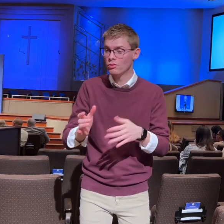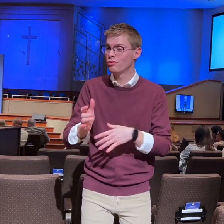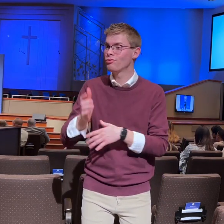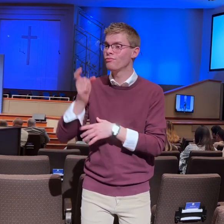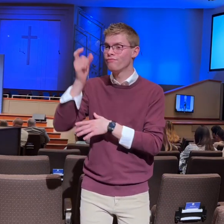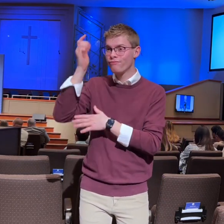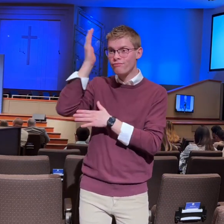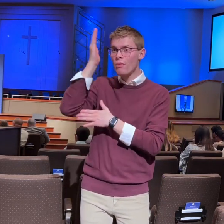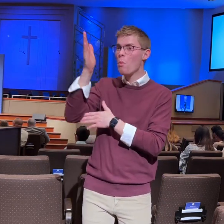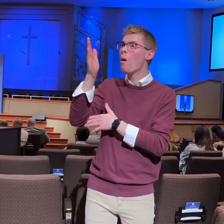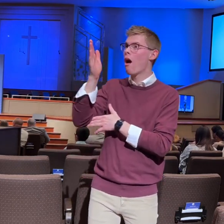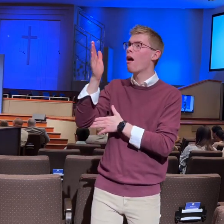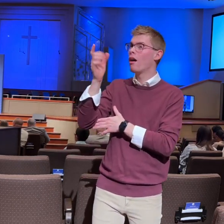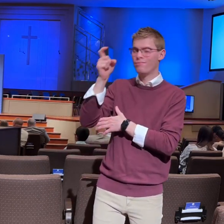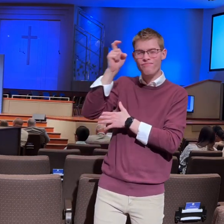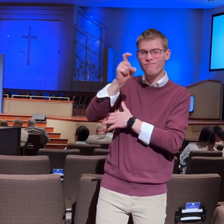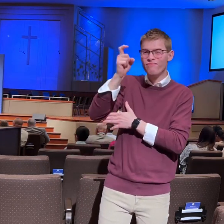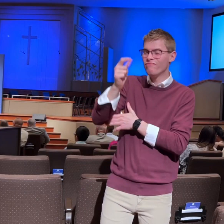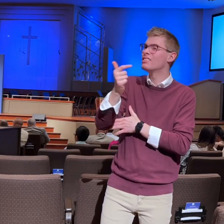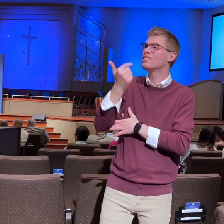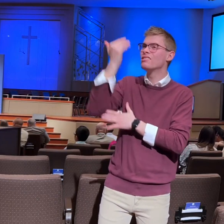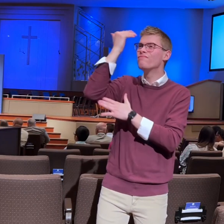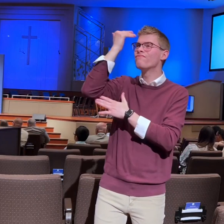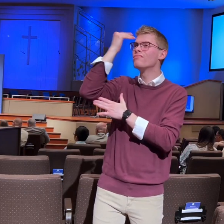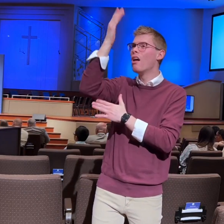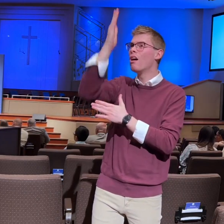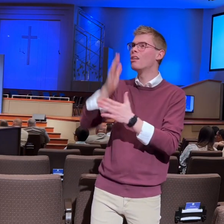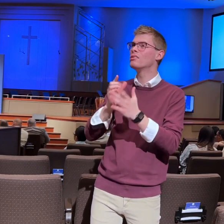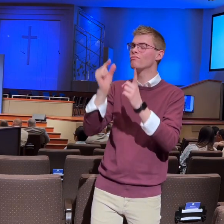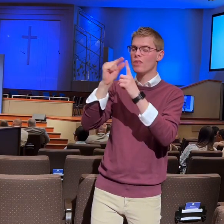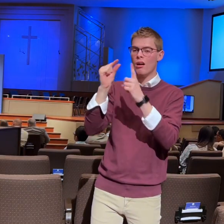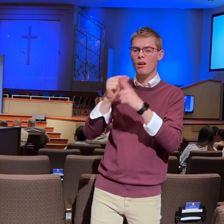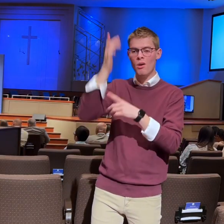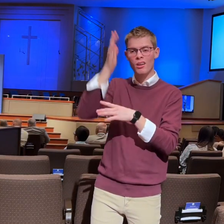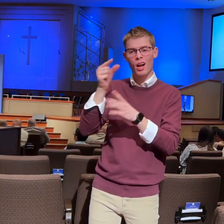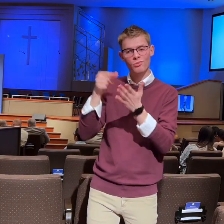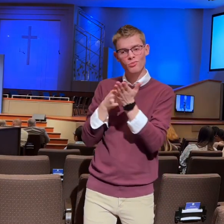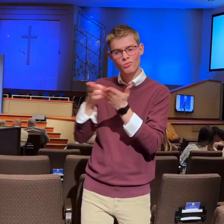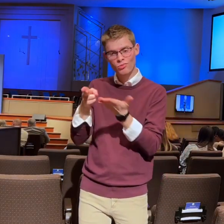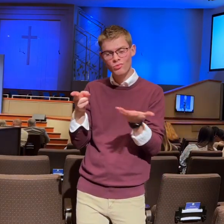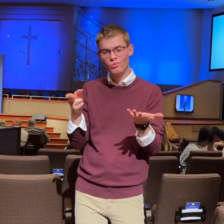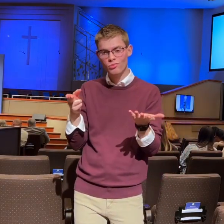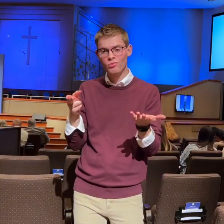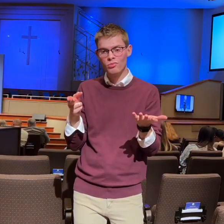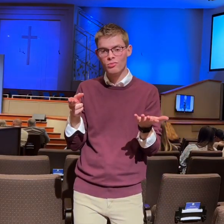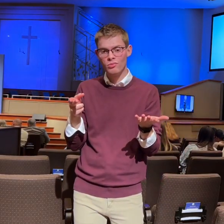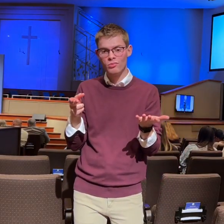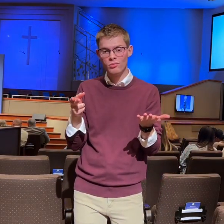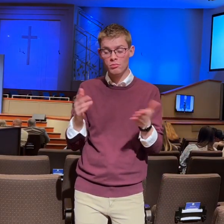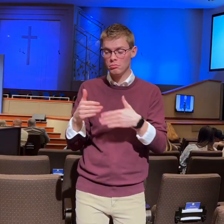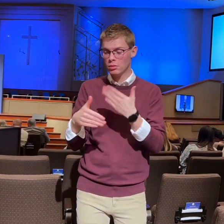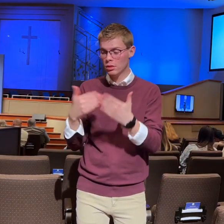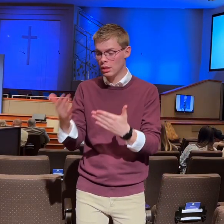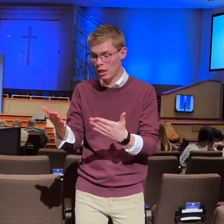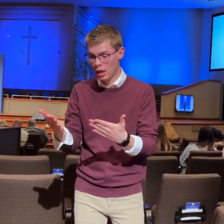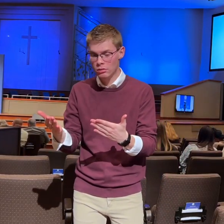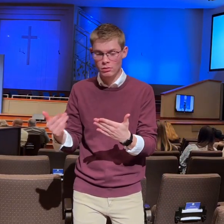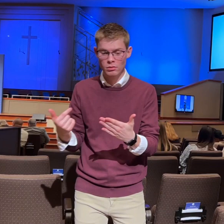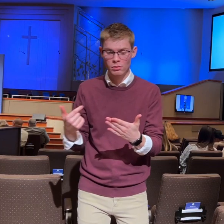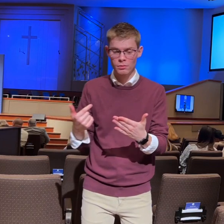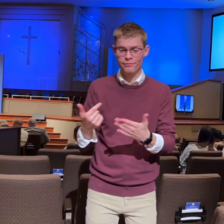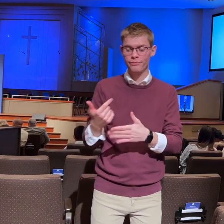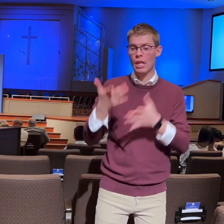You need to know the doctrine of the word of God, nourished in the faith. And then it goes on and it uses the word doctrine. It is the word